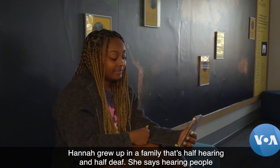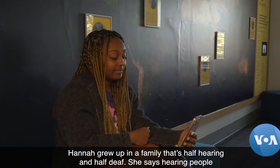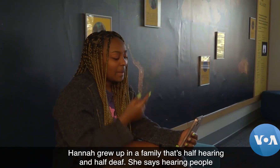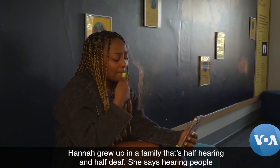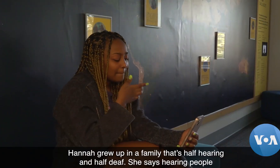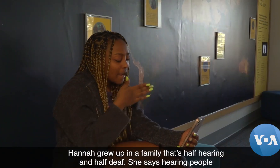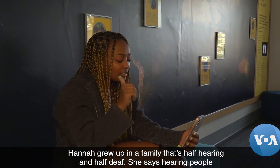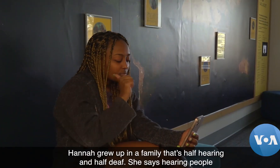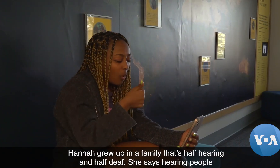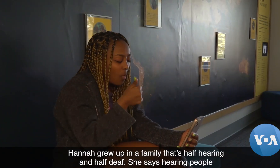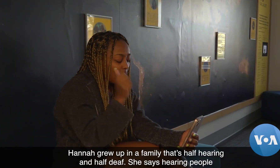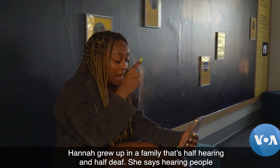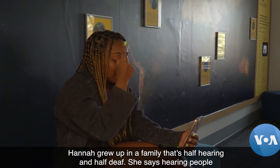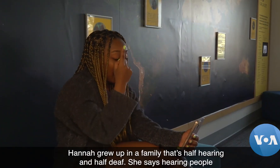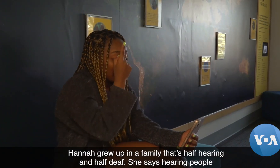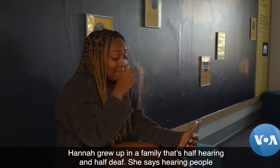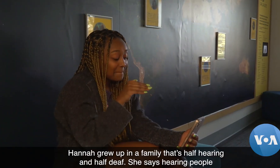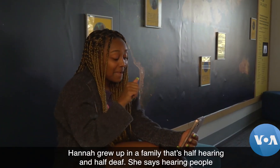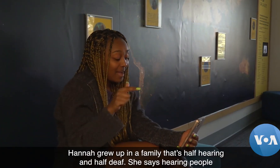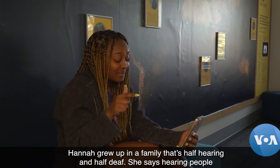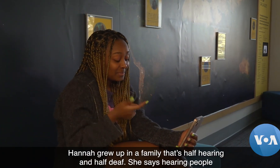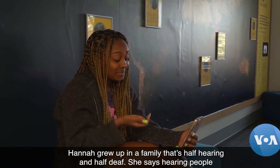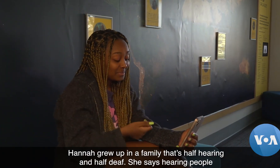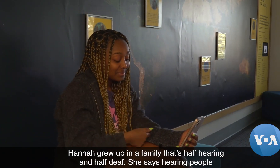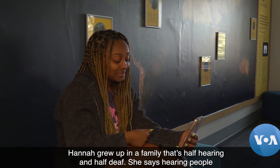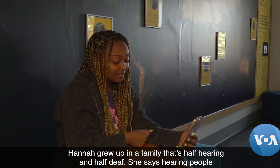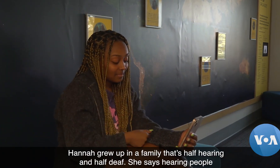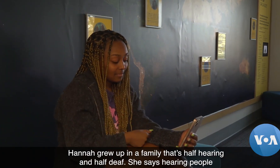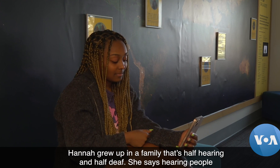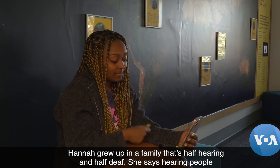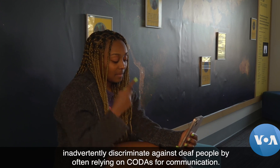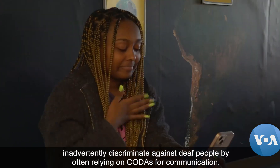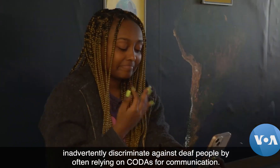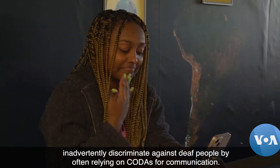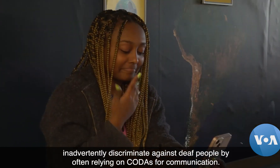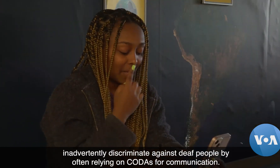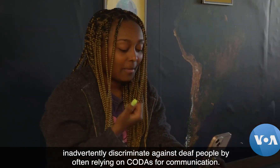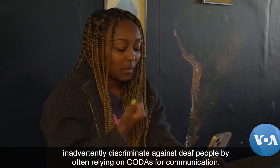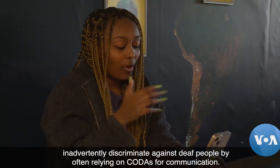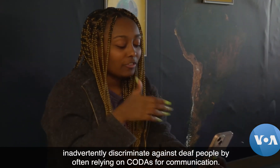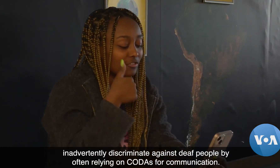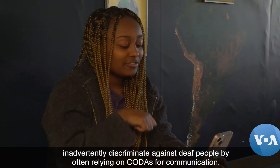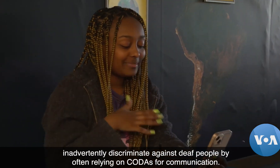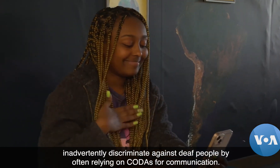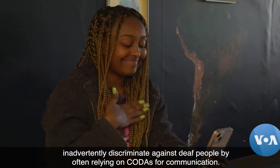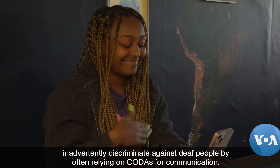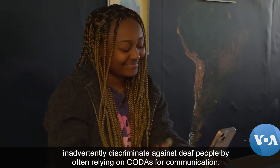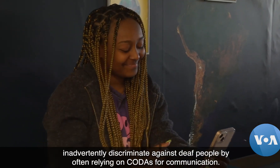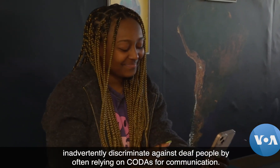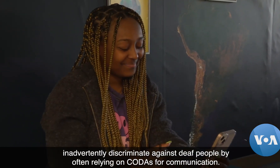up in a family that's half hearing and half deaf. She says hearing people inadvertently discriminate against deaf people